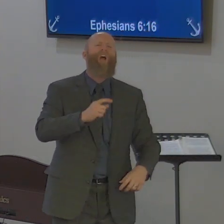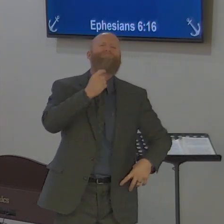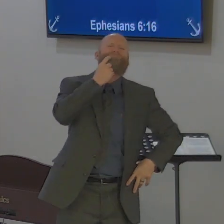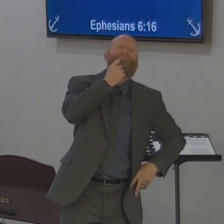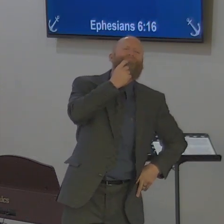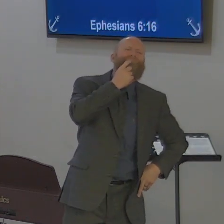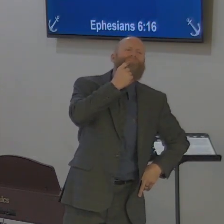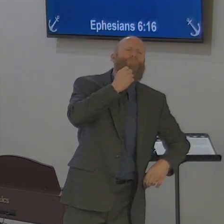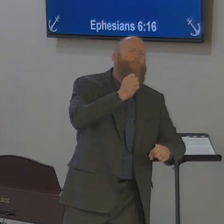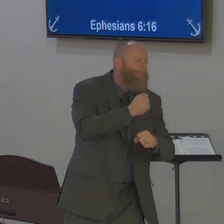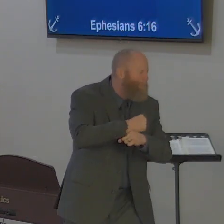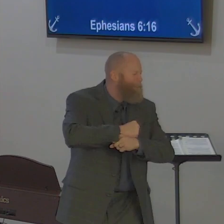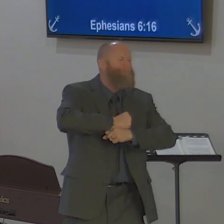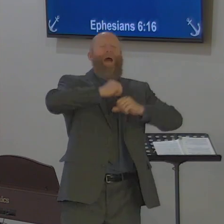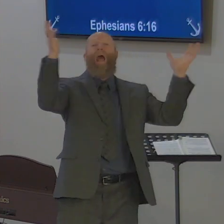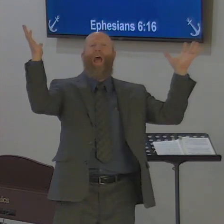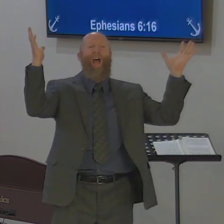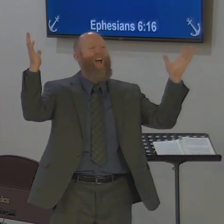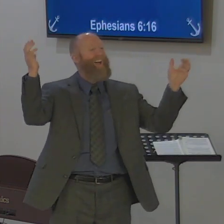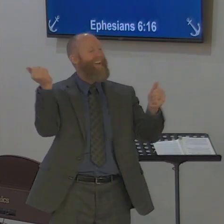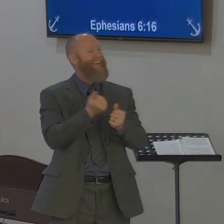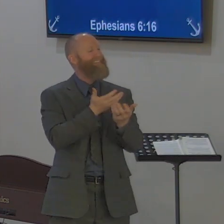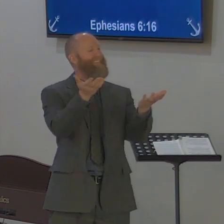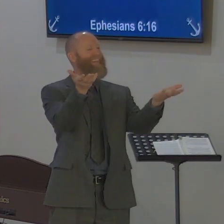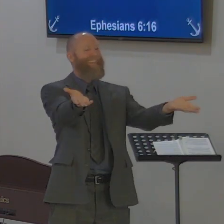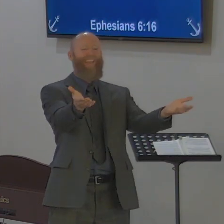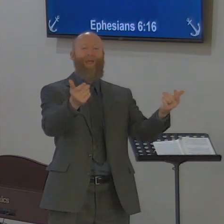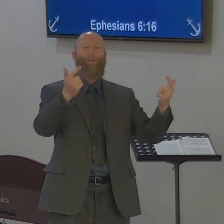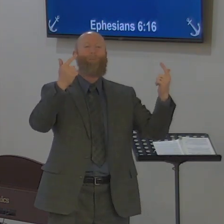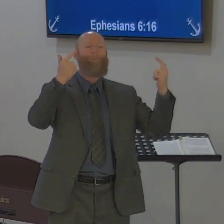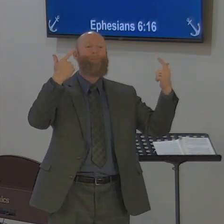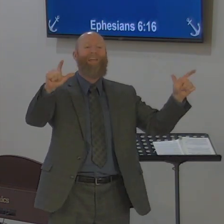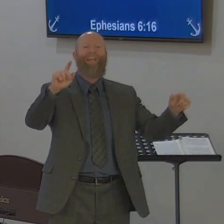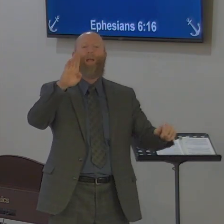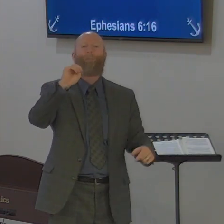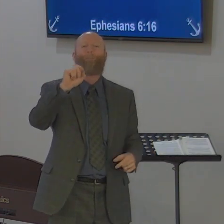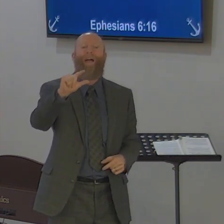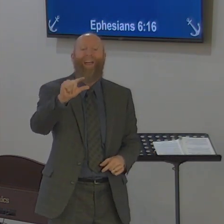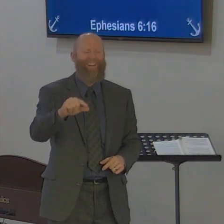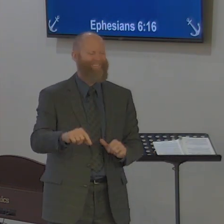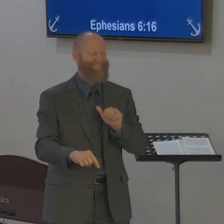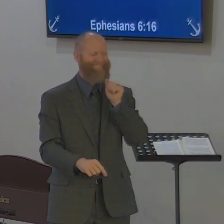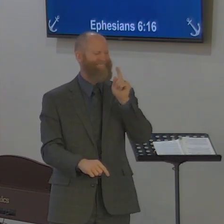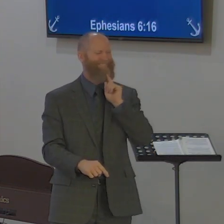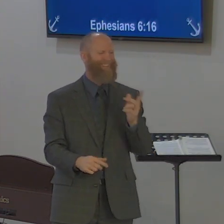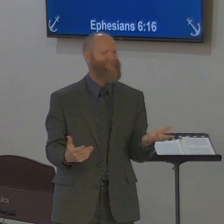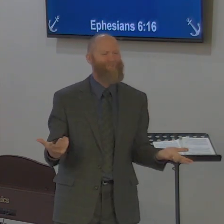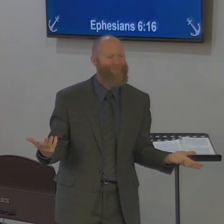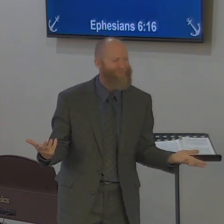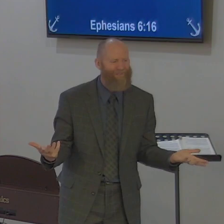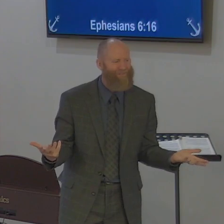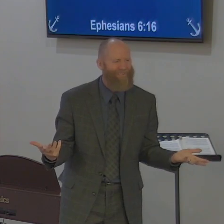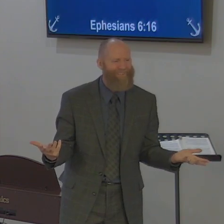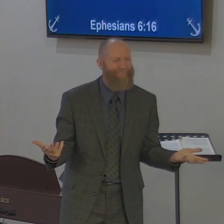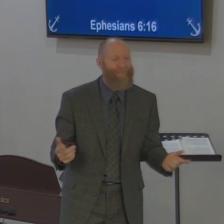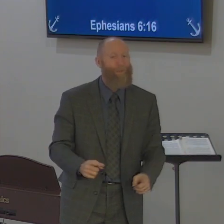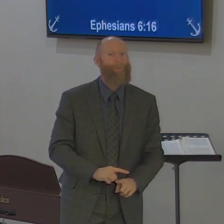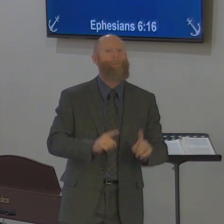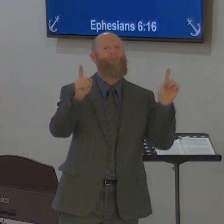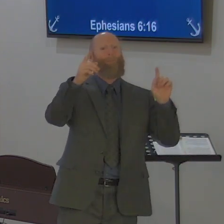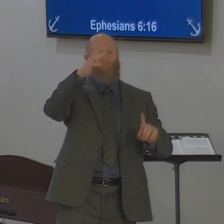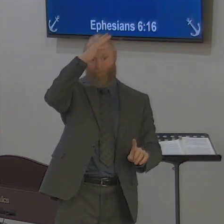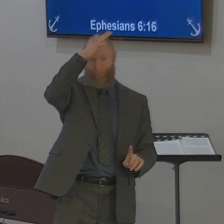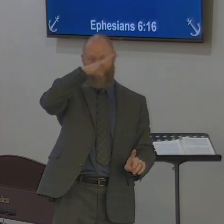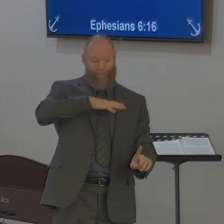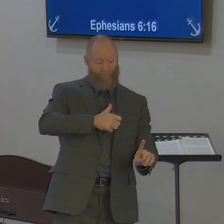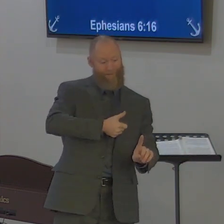some mud started to move and something came out of it. No, that's not true. It's ingrained in man to know